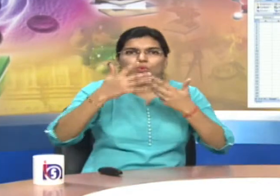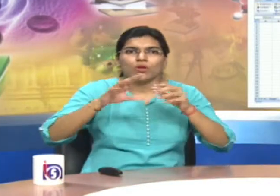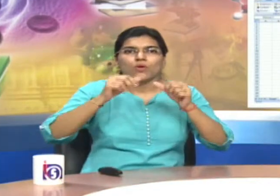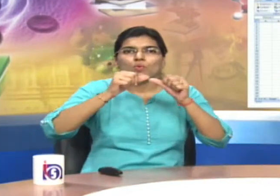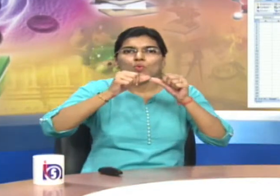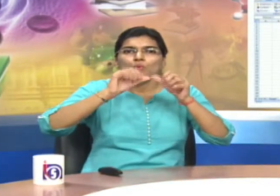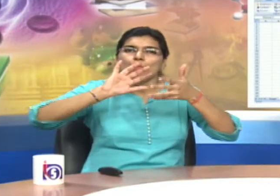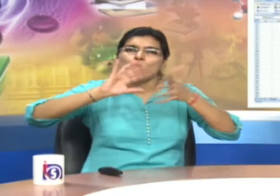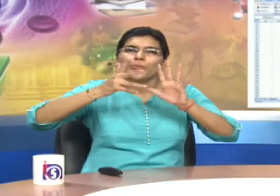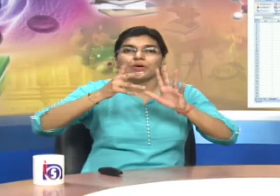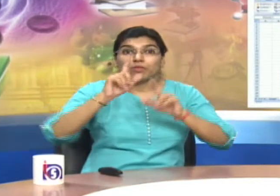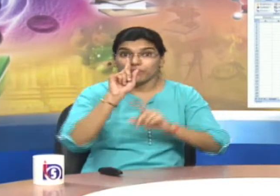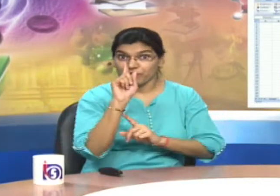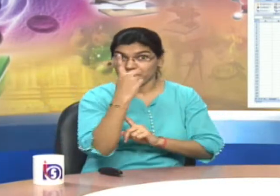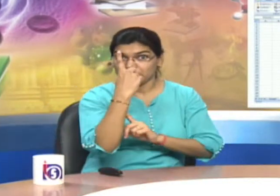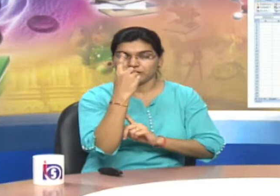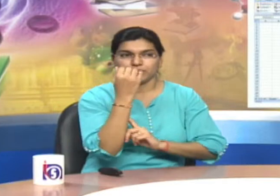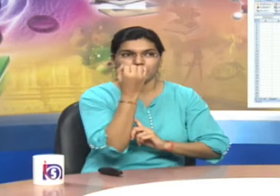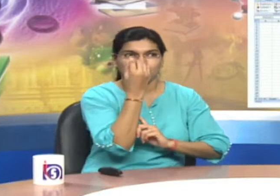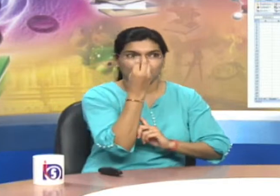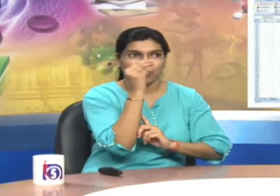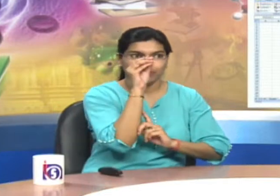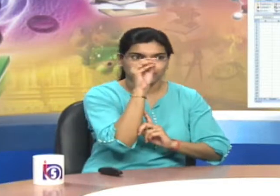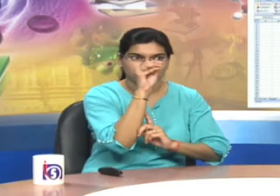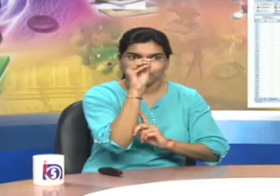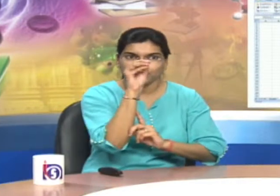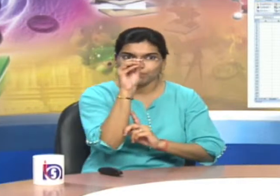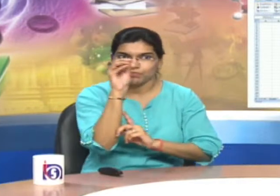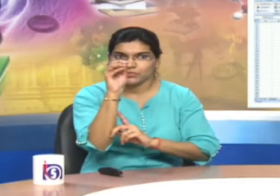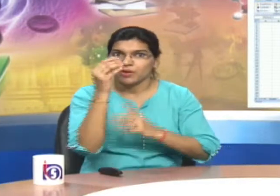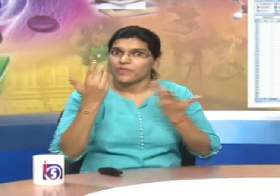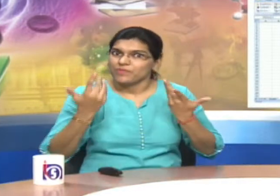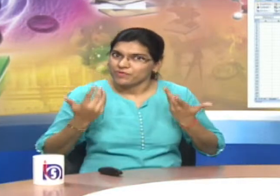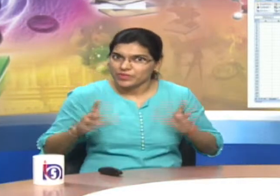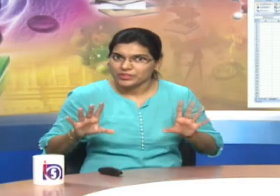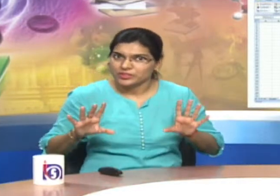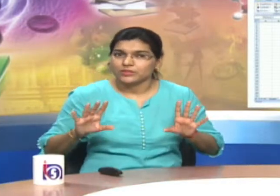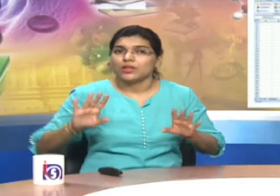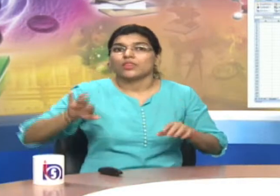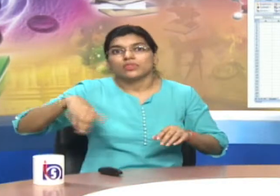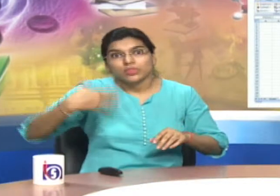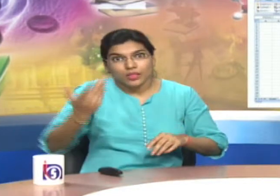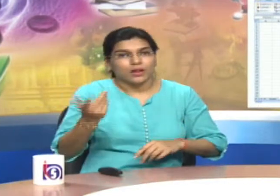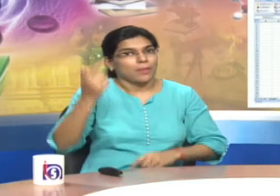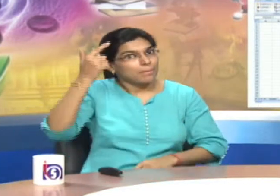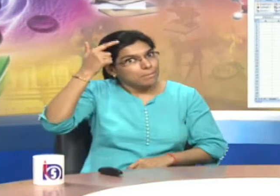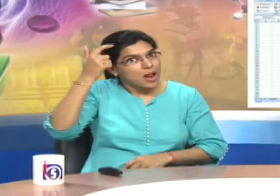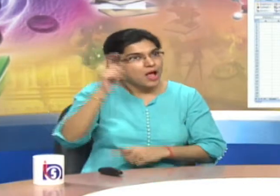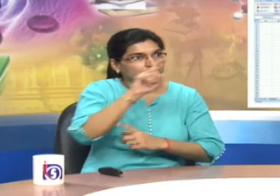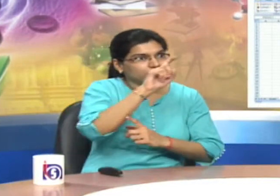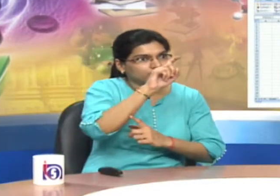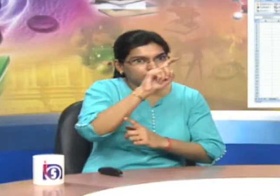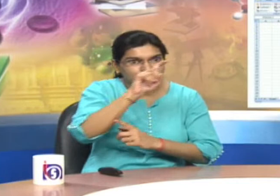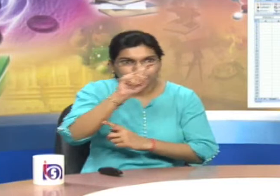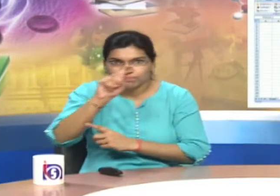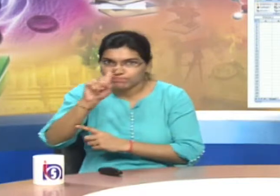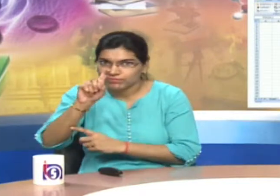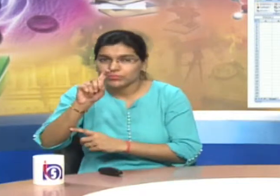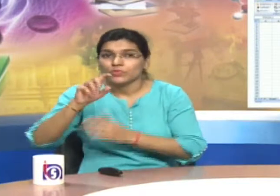students, old age students or different learners, their subject's name. You have to just